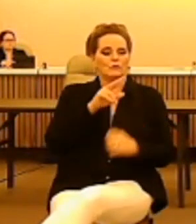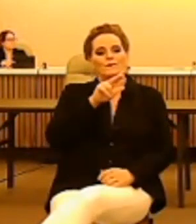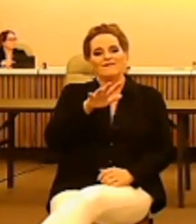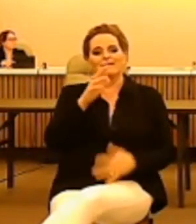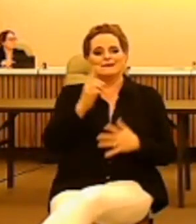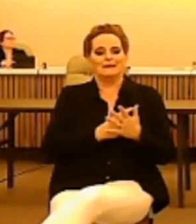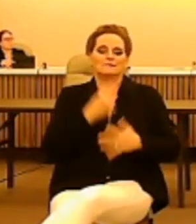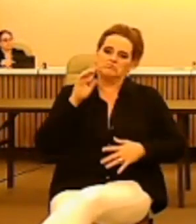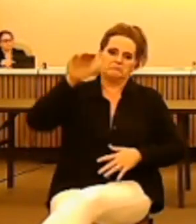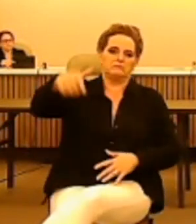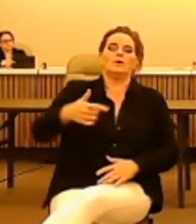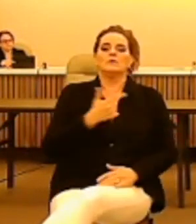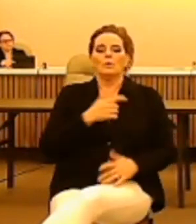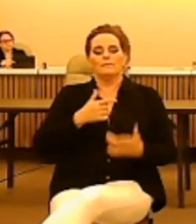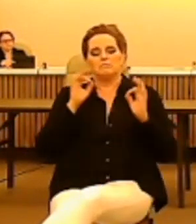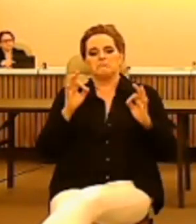be all set.